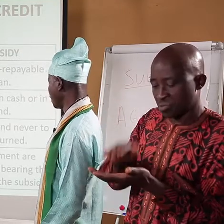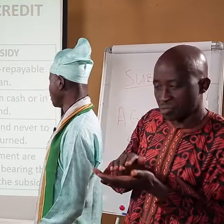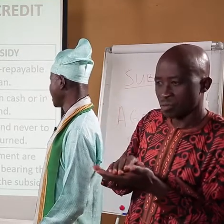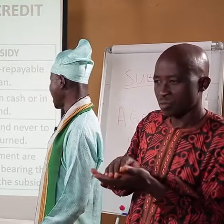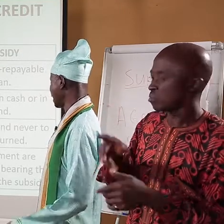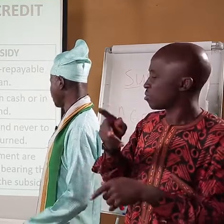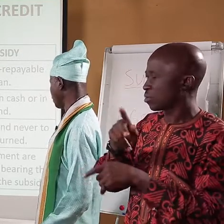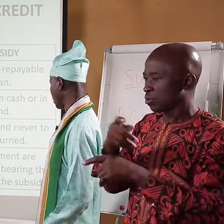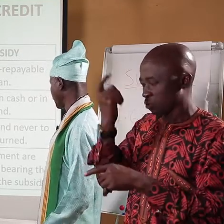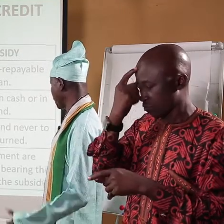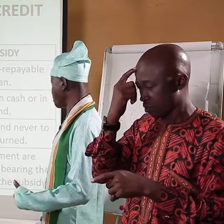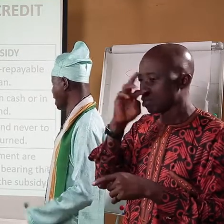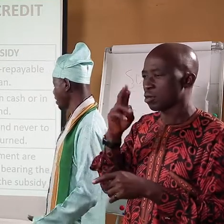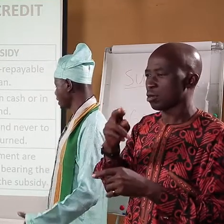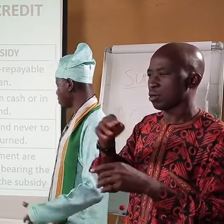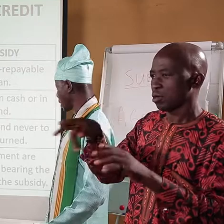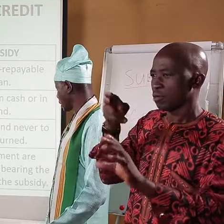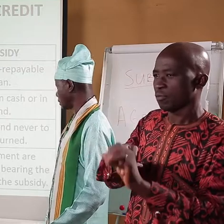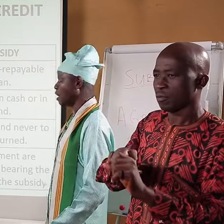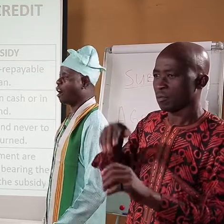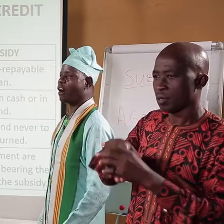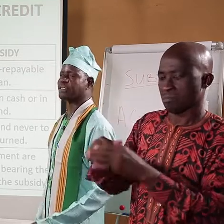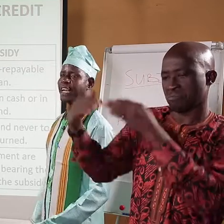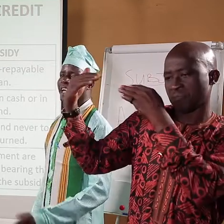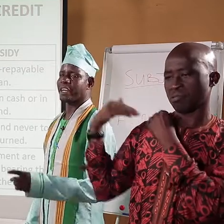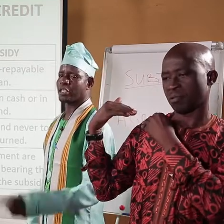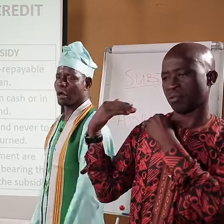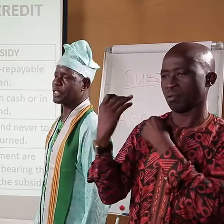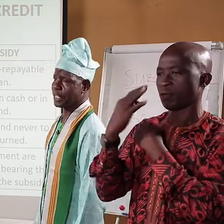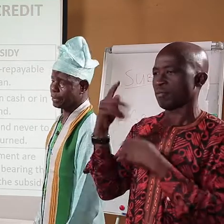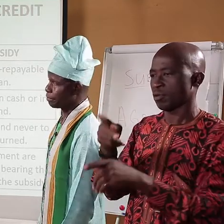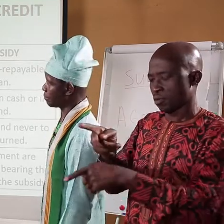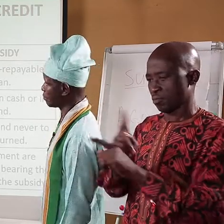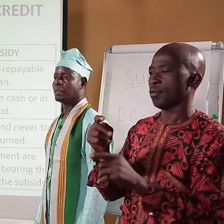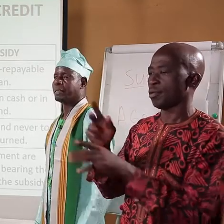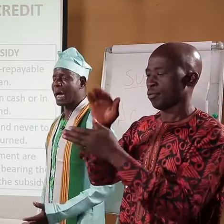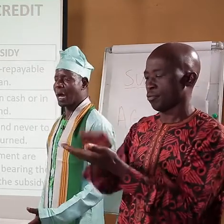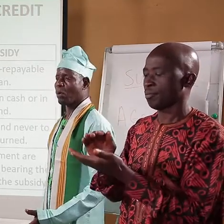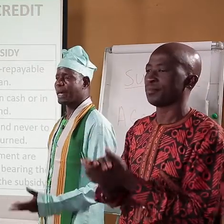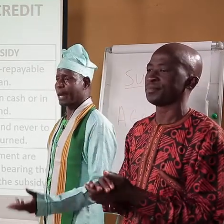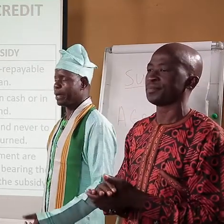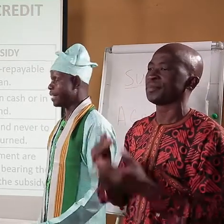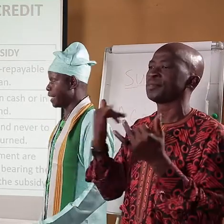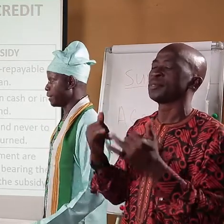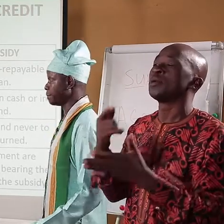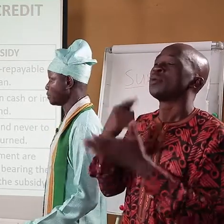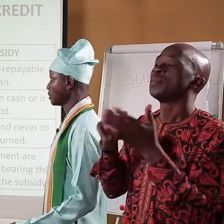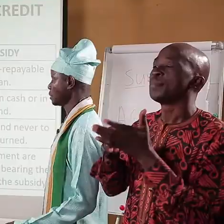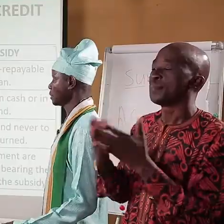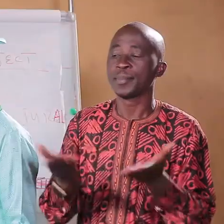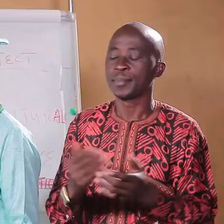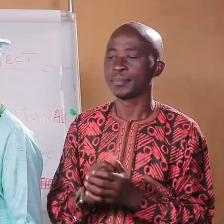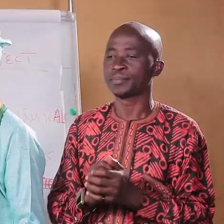subsidy, governments are involved in bearing the burden of the subsidy. Now, what I mean